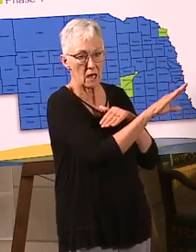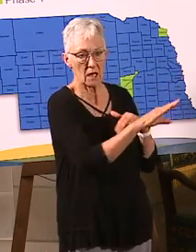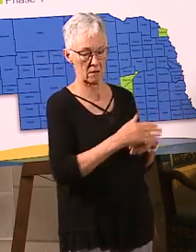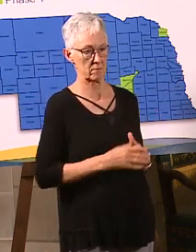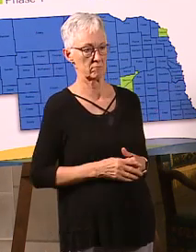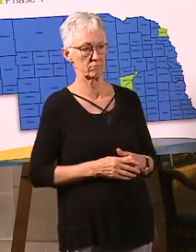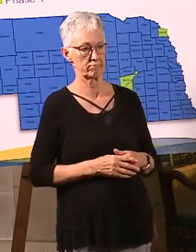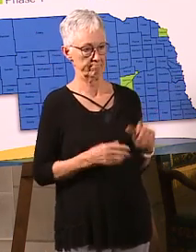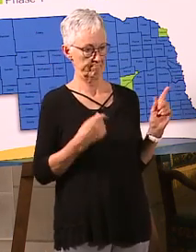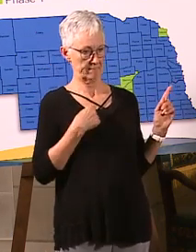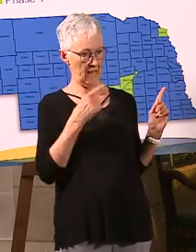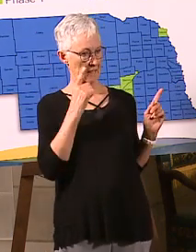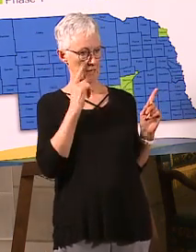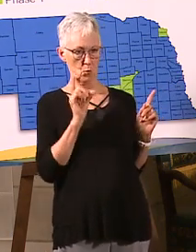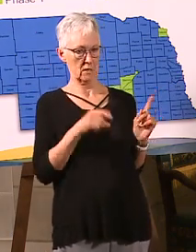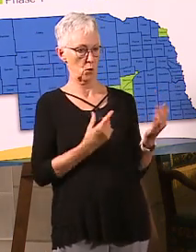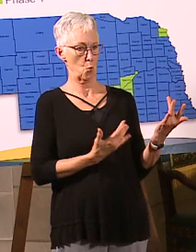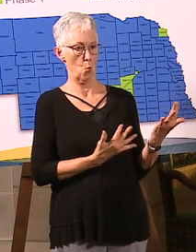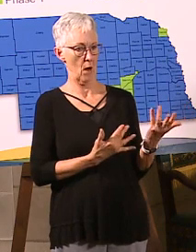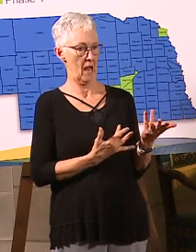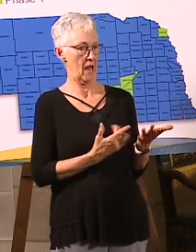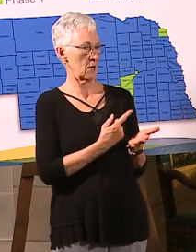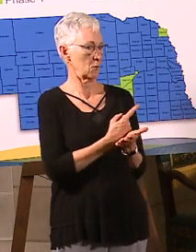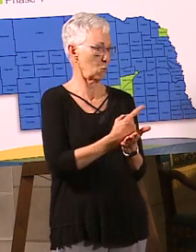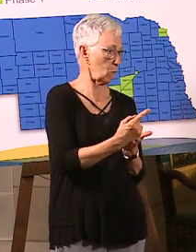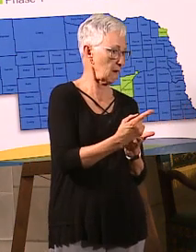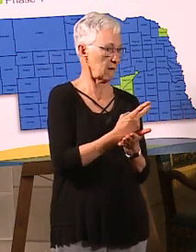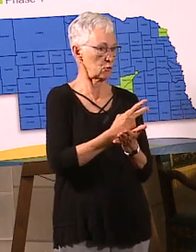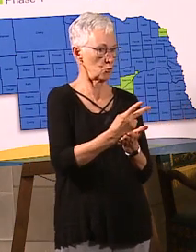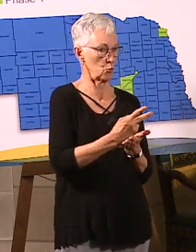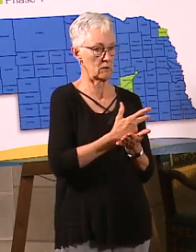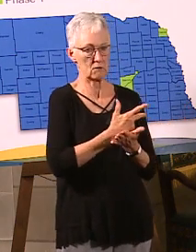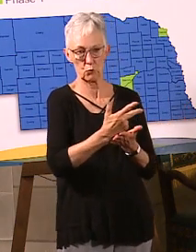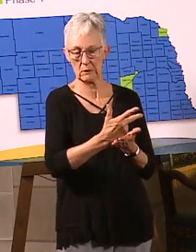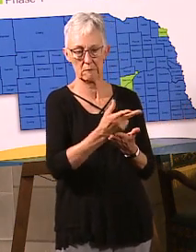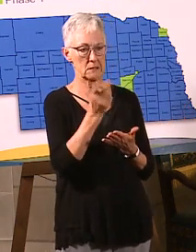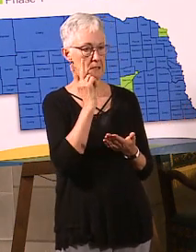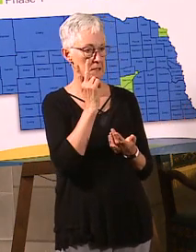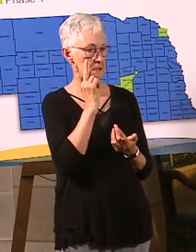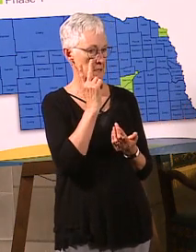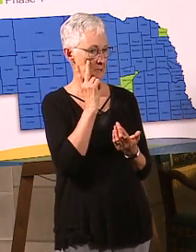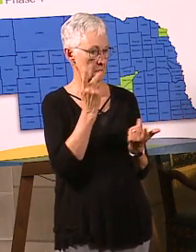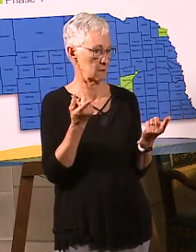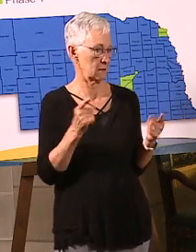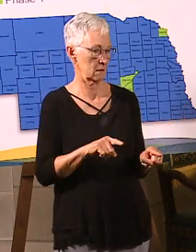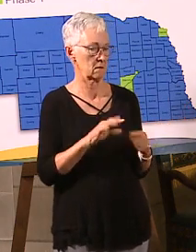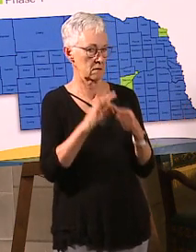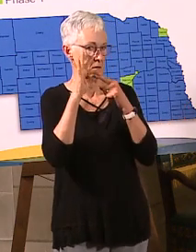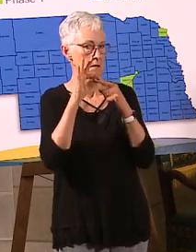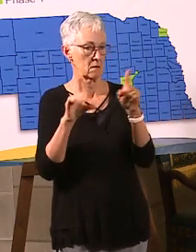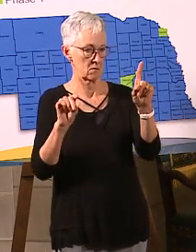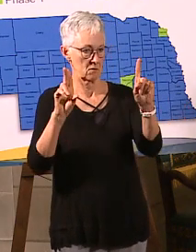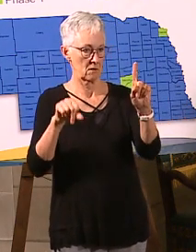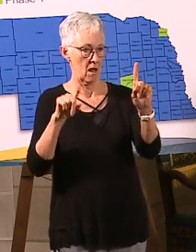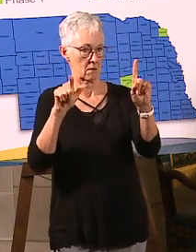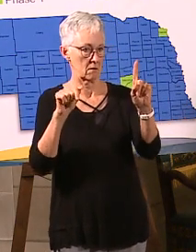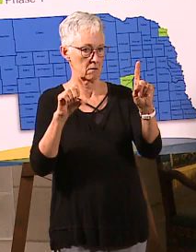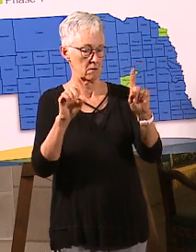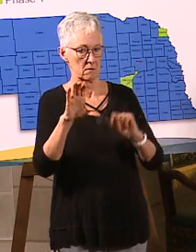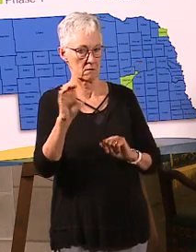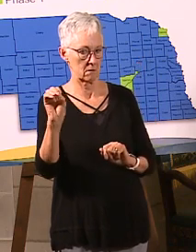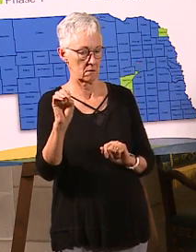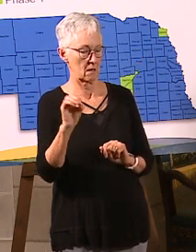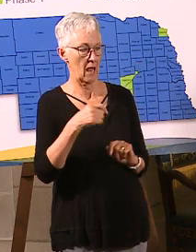three and then revisit that question. We'll see what happens, especially in Douglas County. My thought is it might happen on